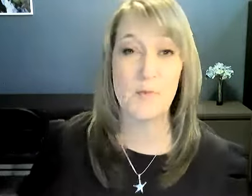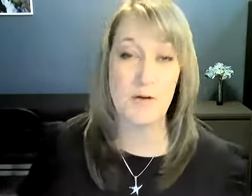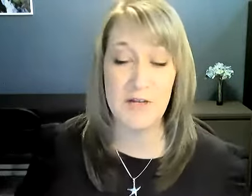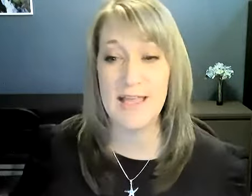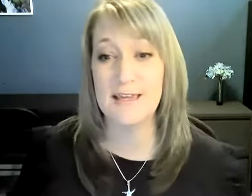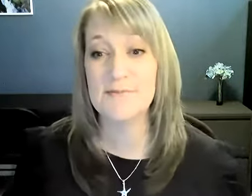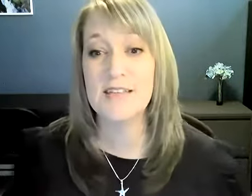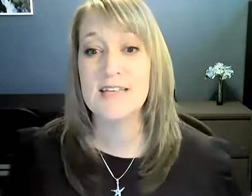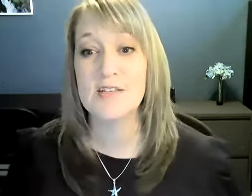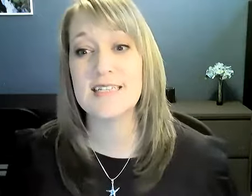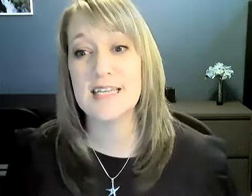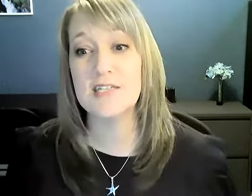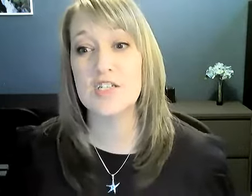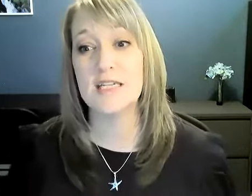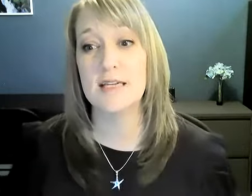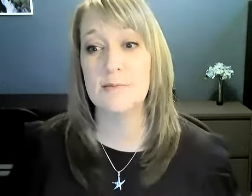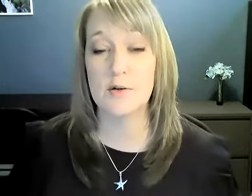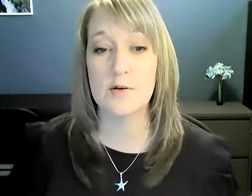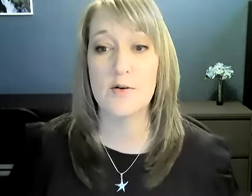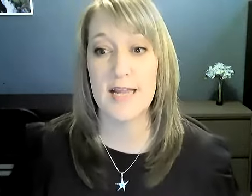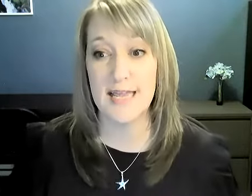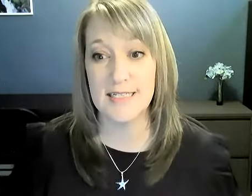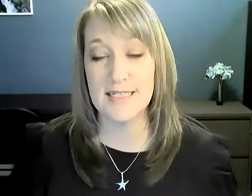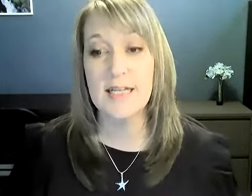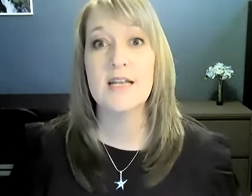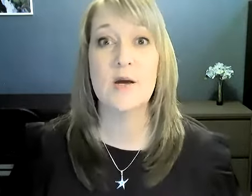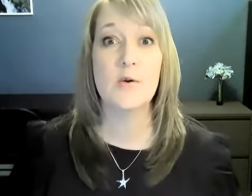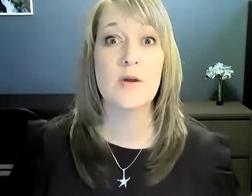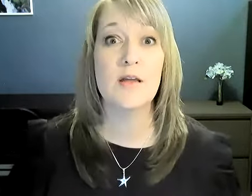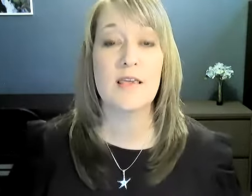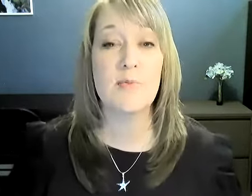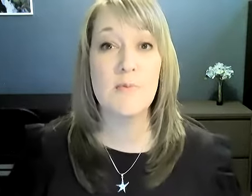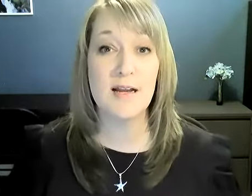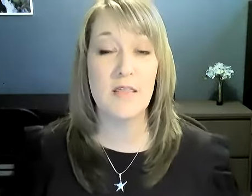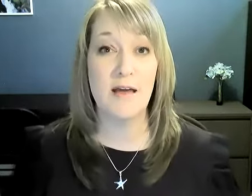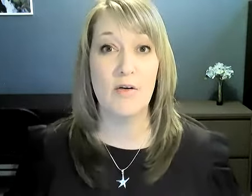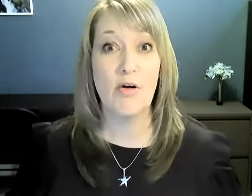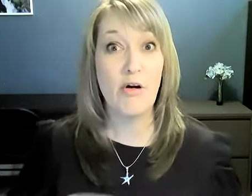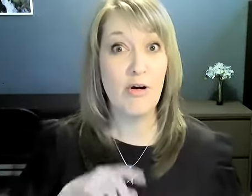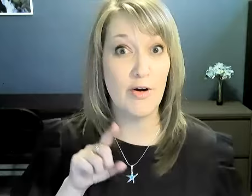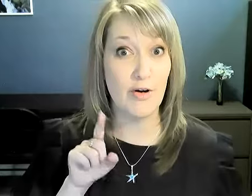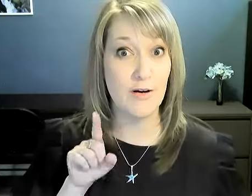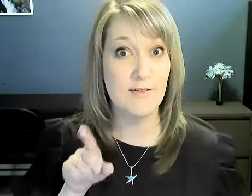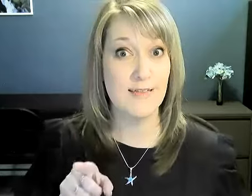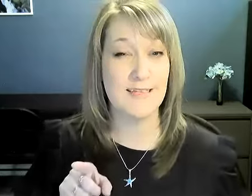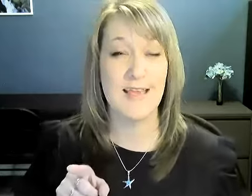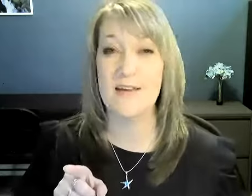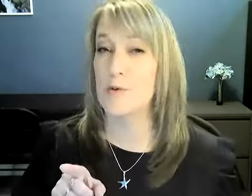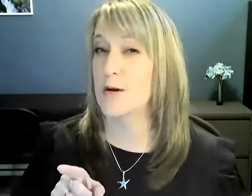wherever you like. So that's he, she, him, her, or it. Now, keep in mind that her is kind of a weird